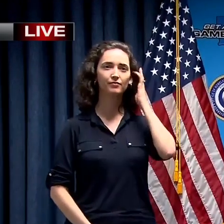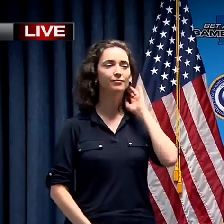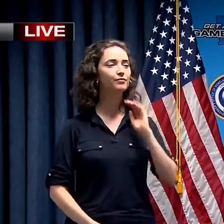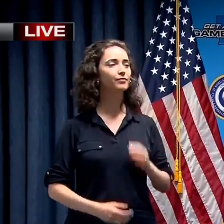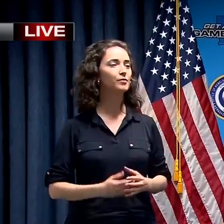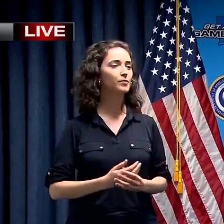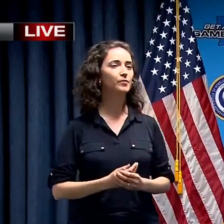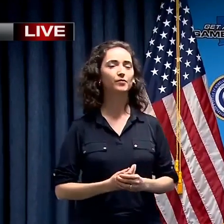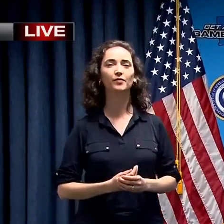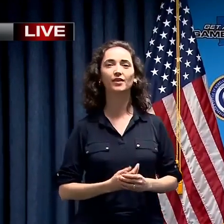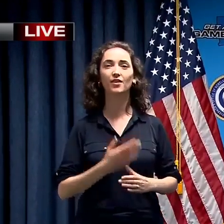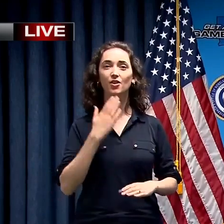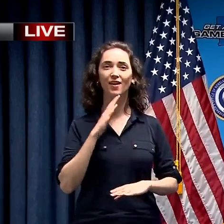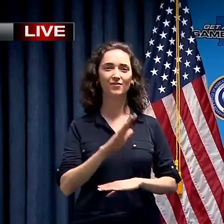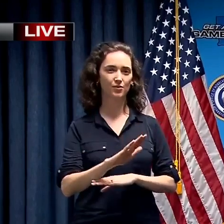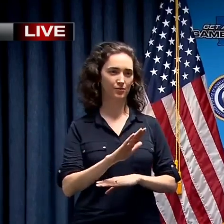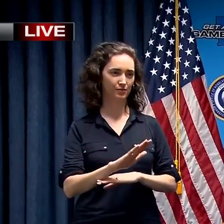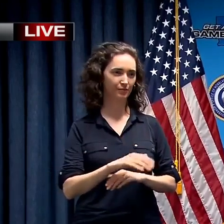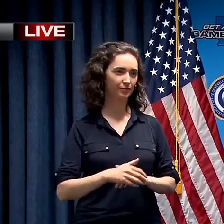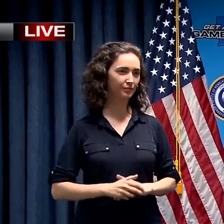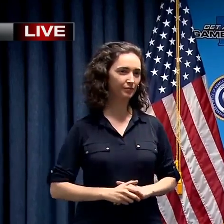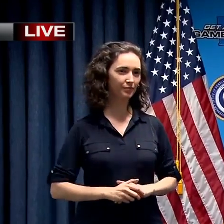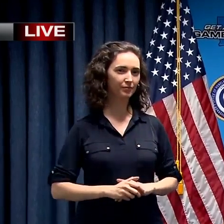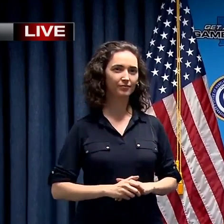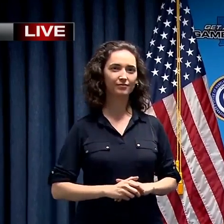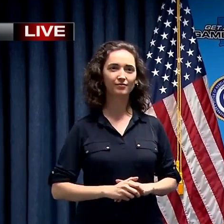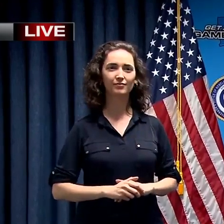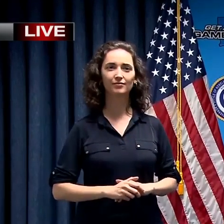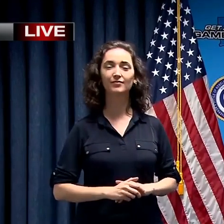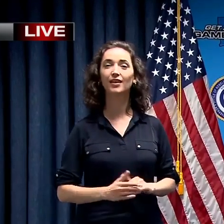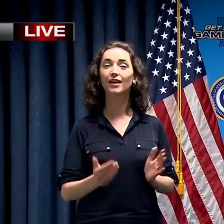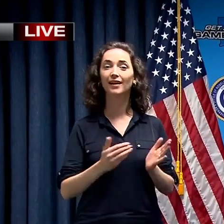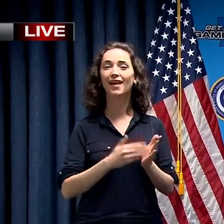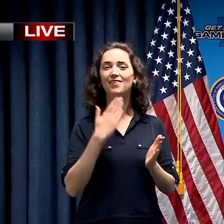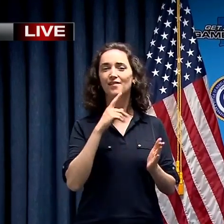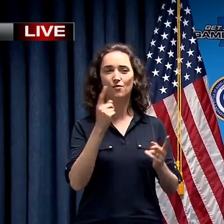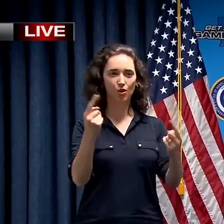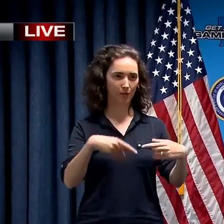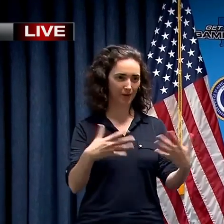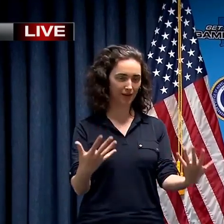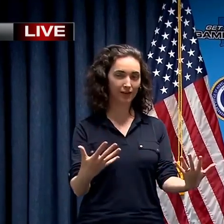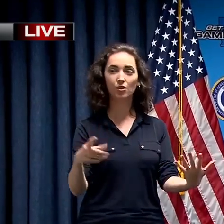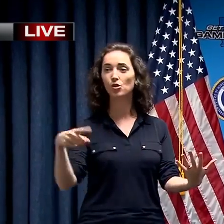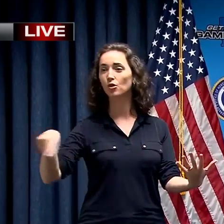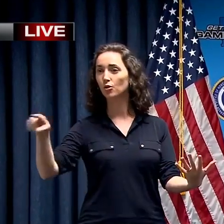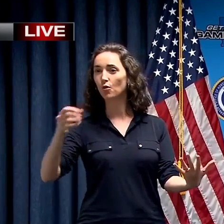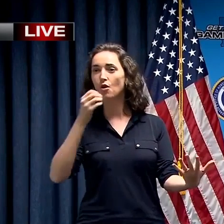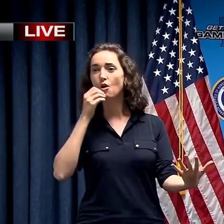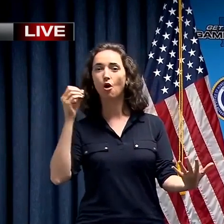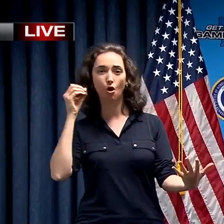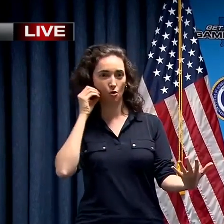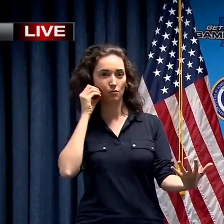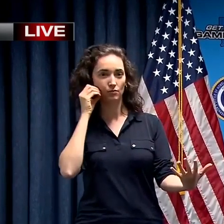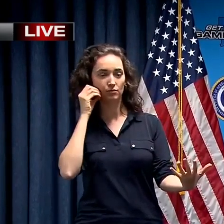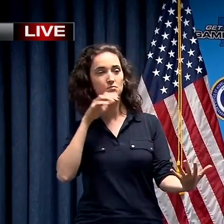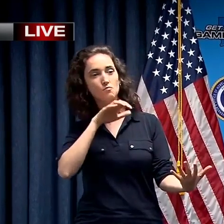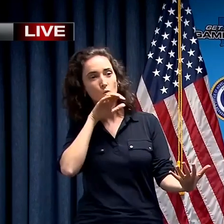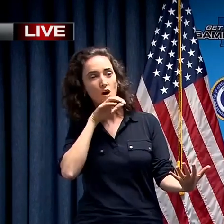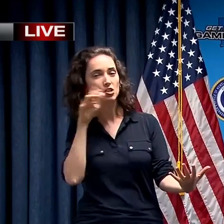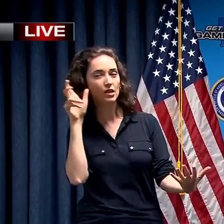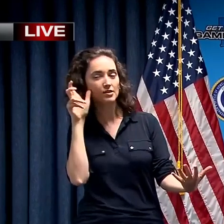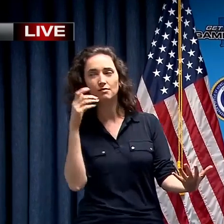Good afternoon, everyone, and thank you again for being here, and those of you at home for tuning in or listening to this press briefing.